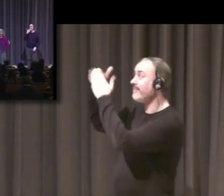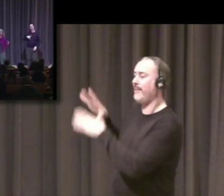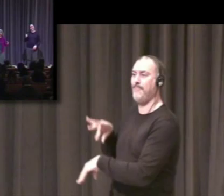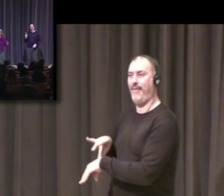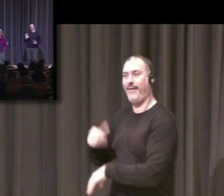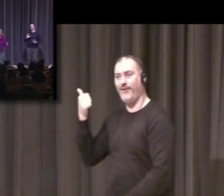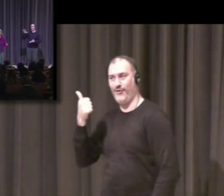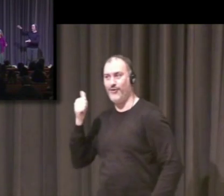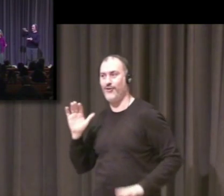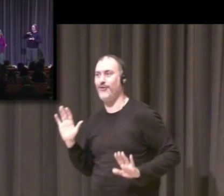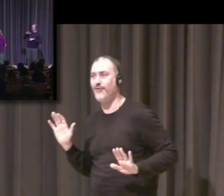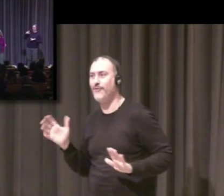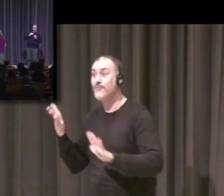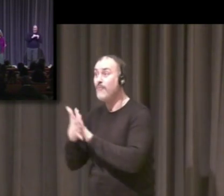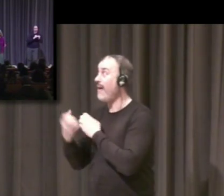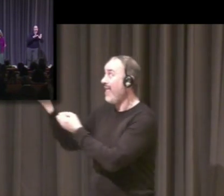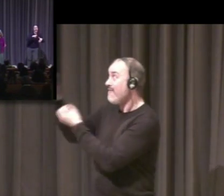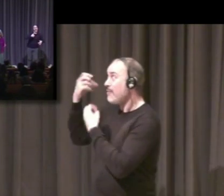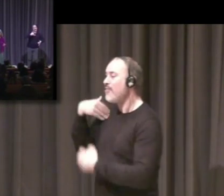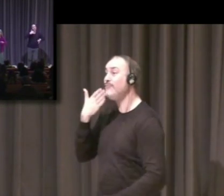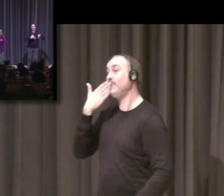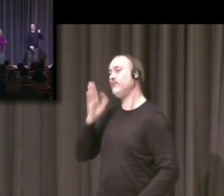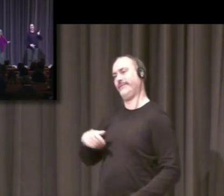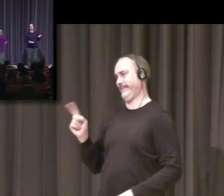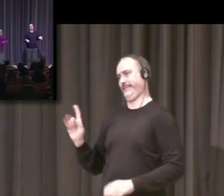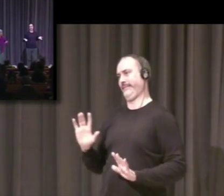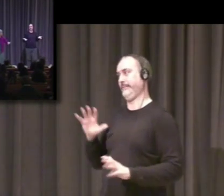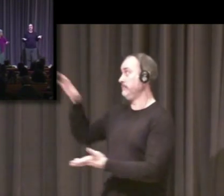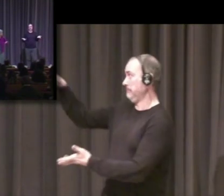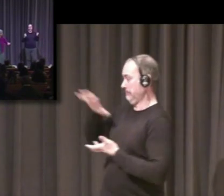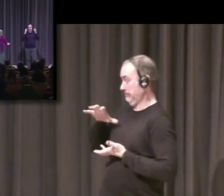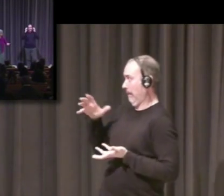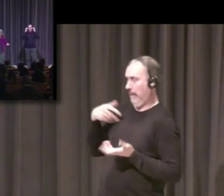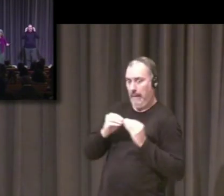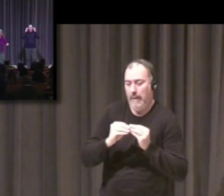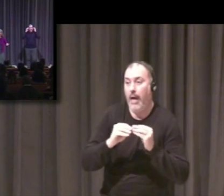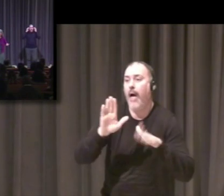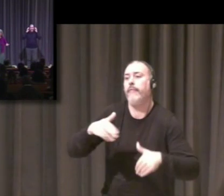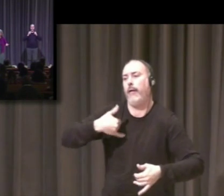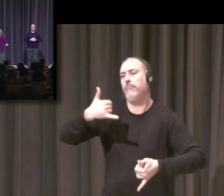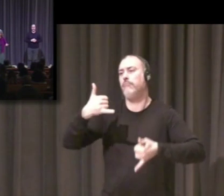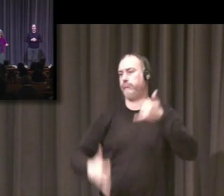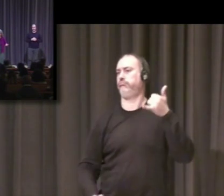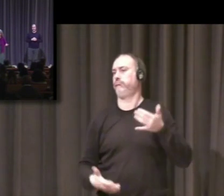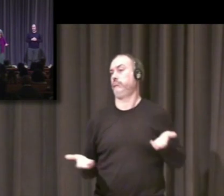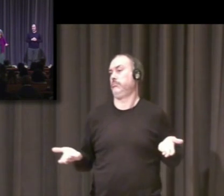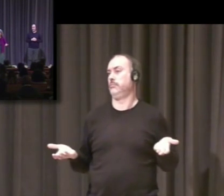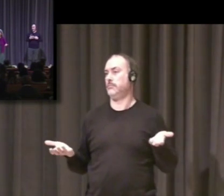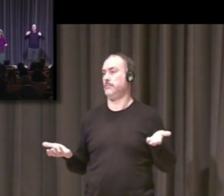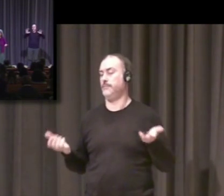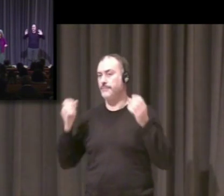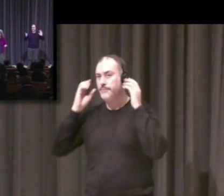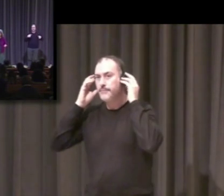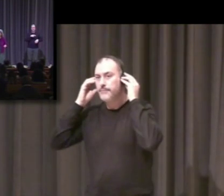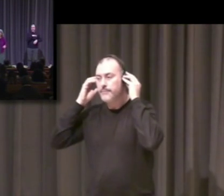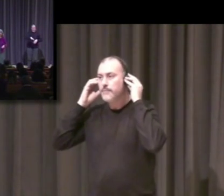But whatever the child feels like, my parents kept me away from a whole world of happiness.